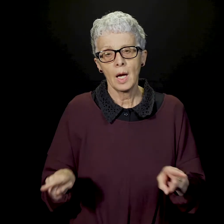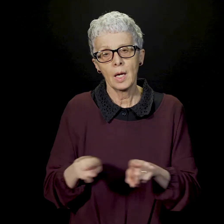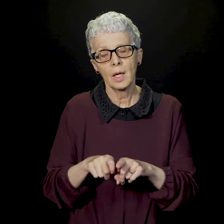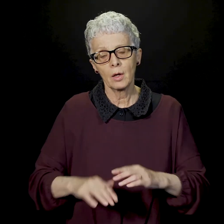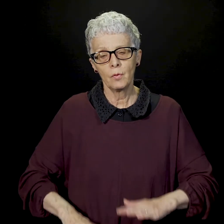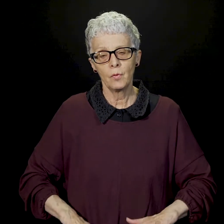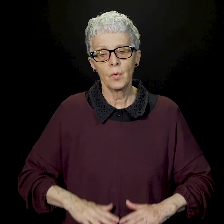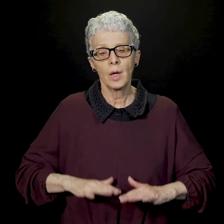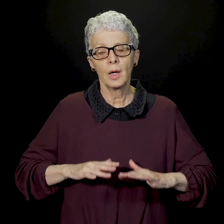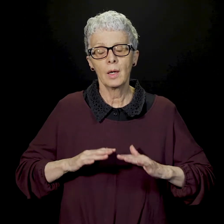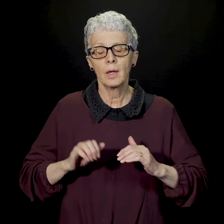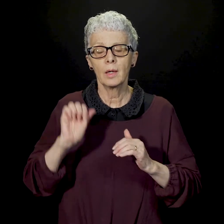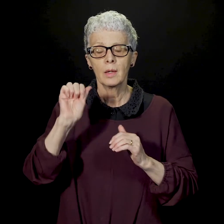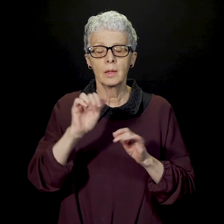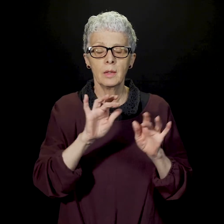Like a